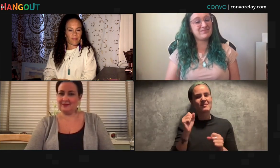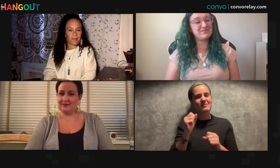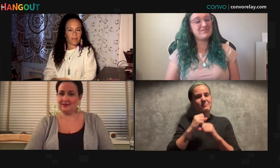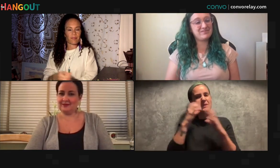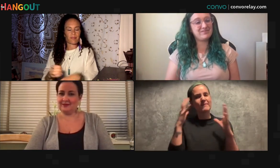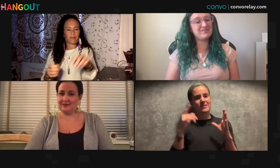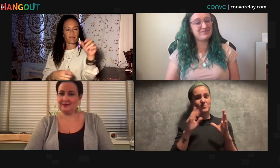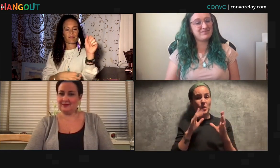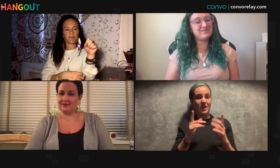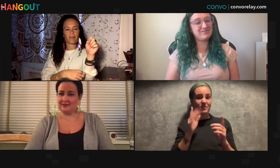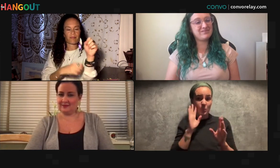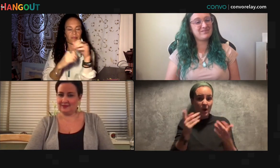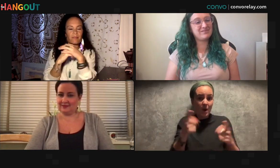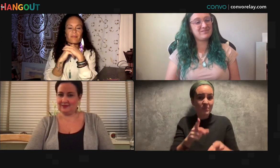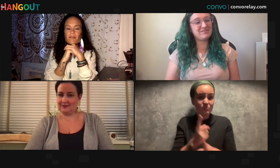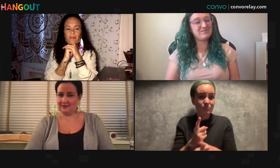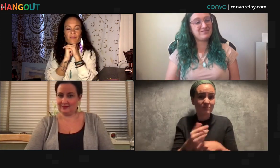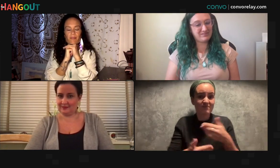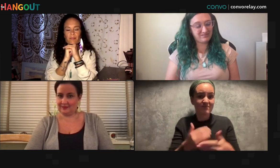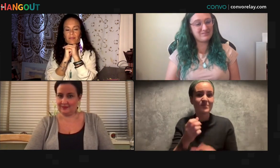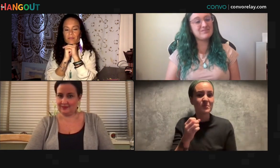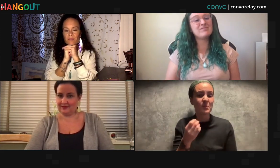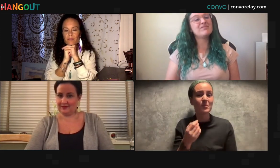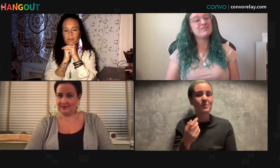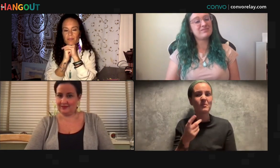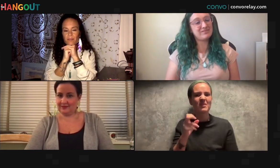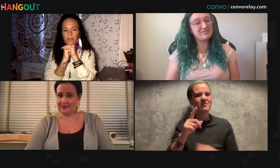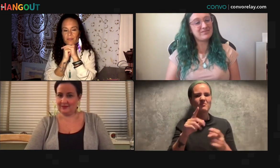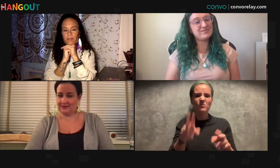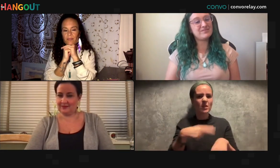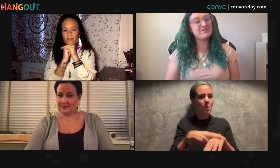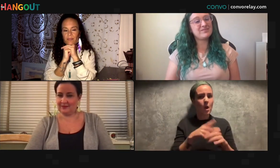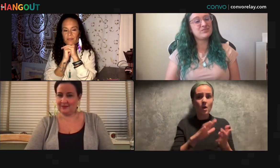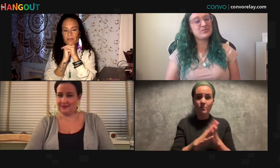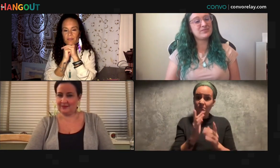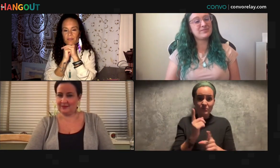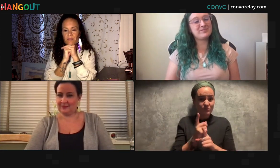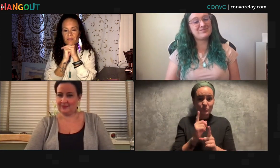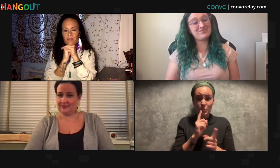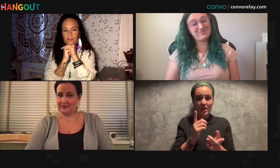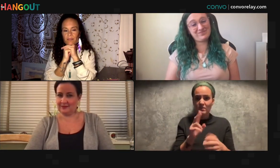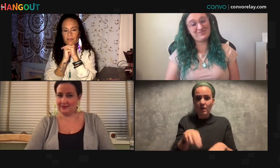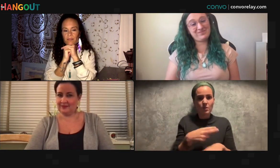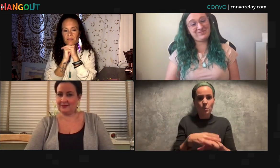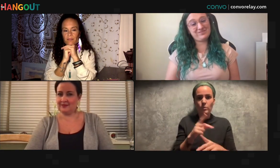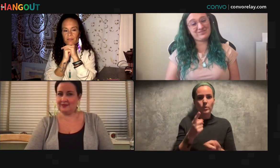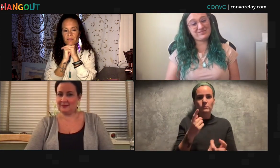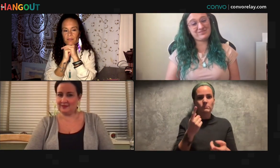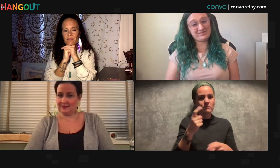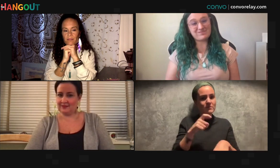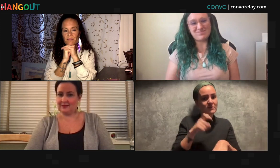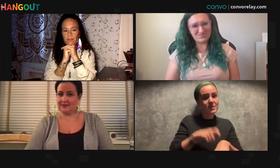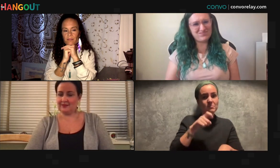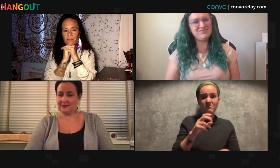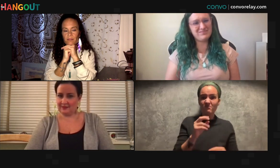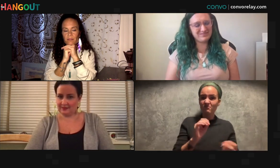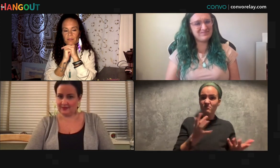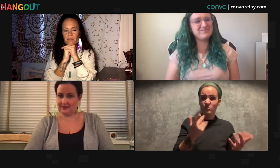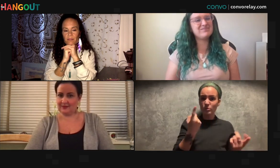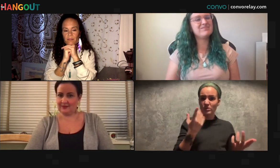And eventually I learned. And of course, once you start manifesting, things will start happening for you and they'll align. And it's a natural